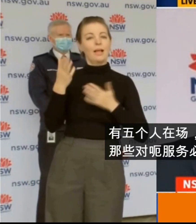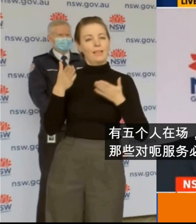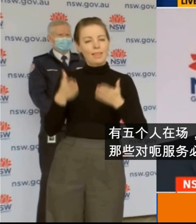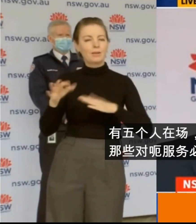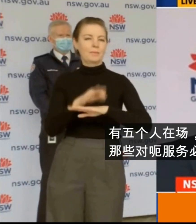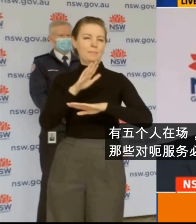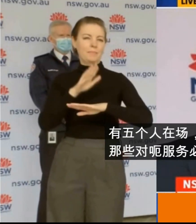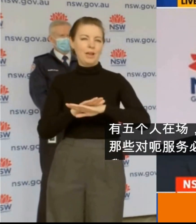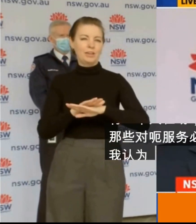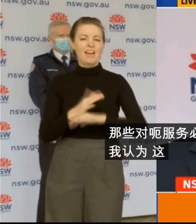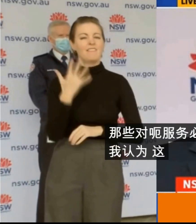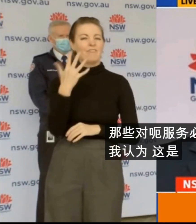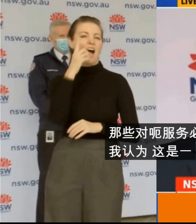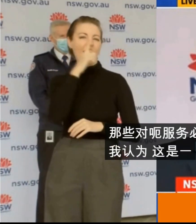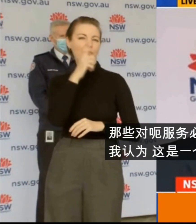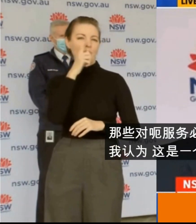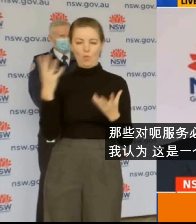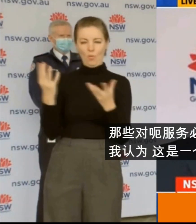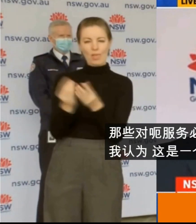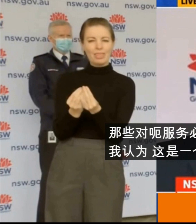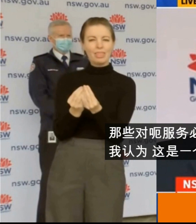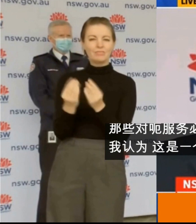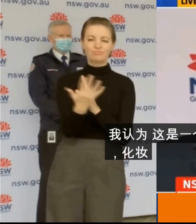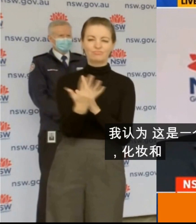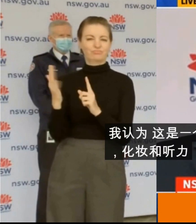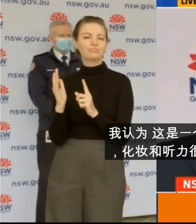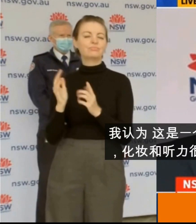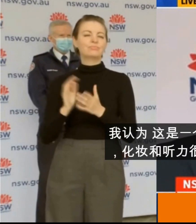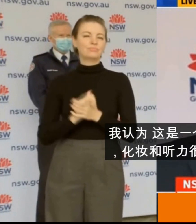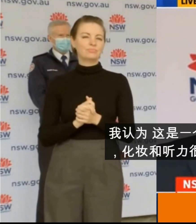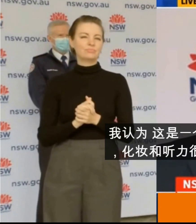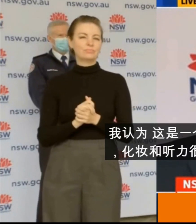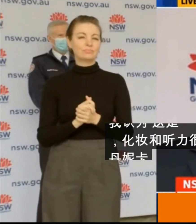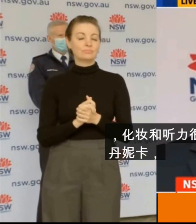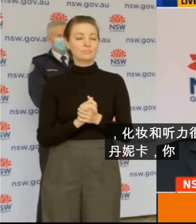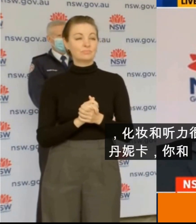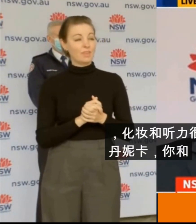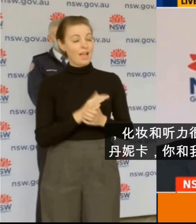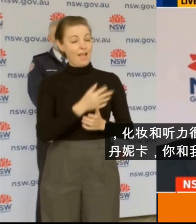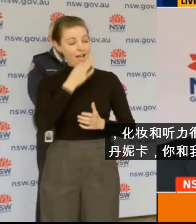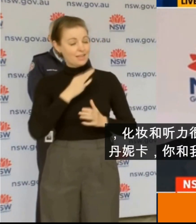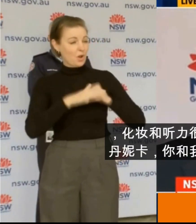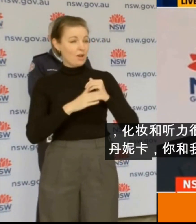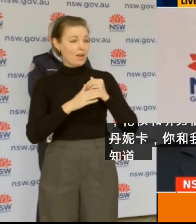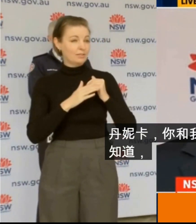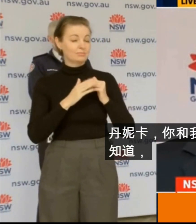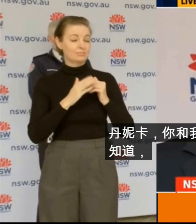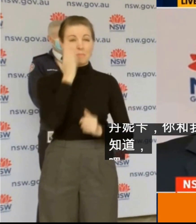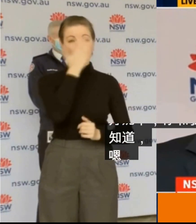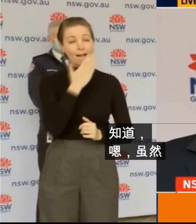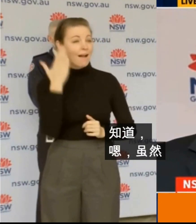for the service, and I think that's a reasonable balance. As to makeup and hair, well, I think, Danica, you know, like all the rest of us